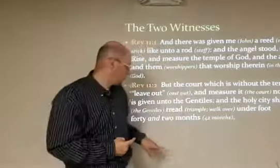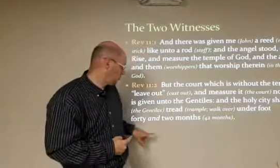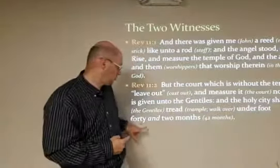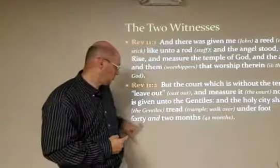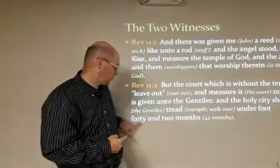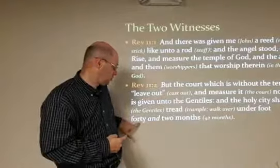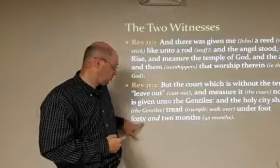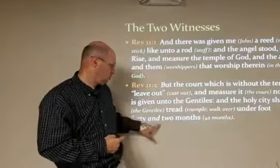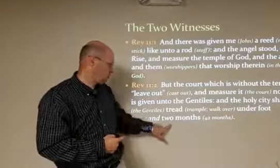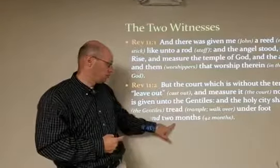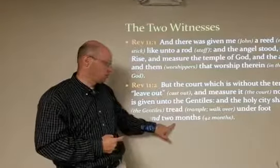be built.